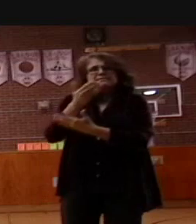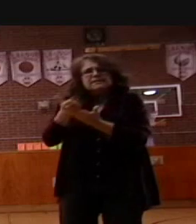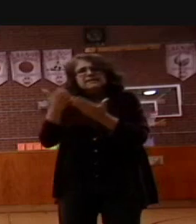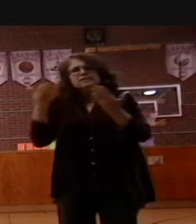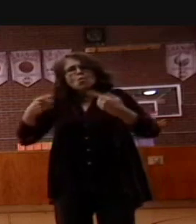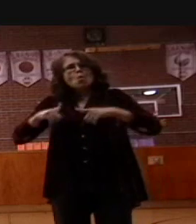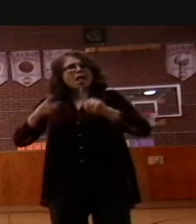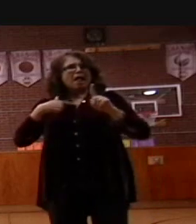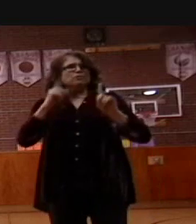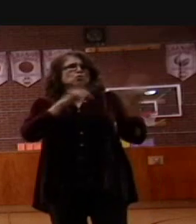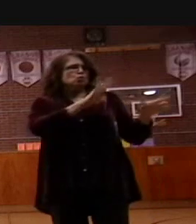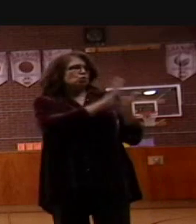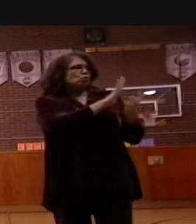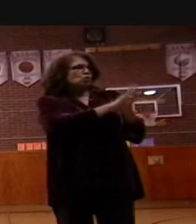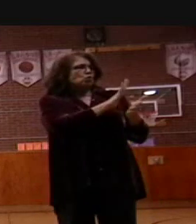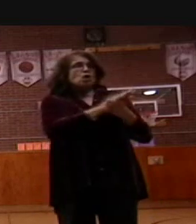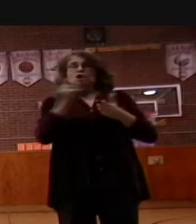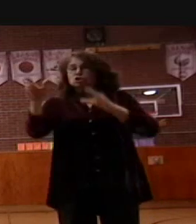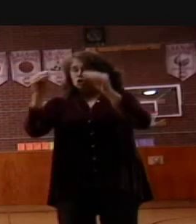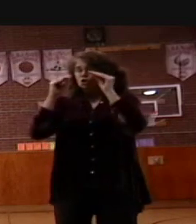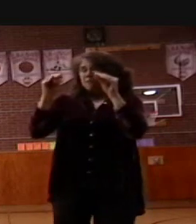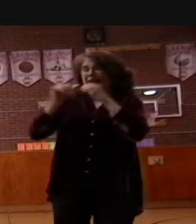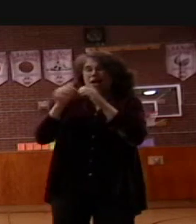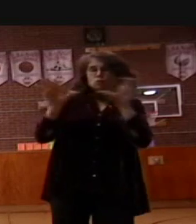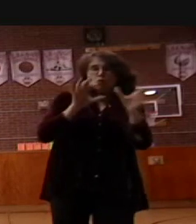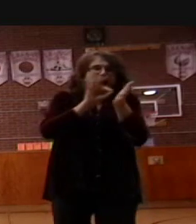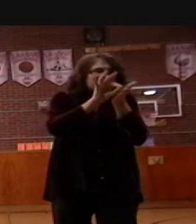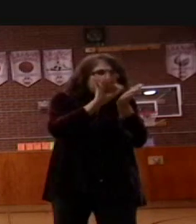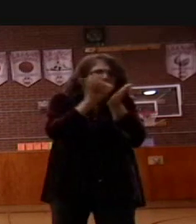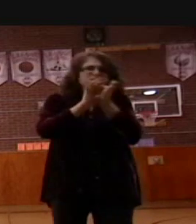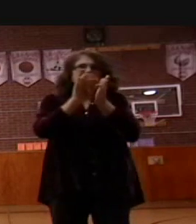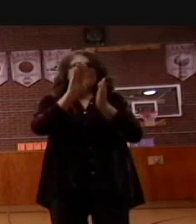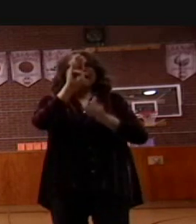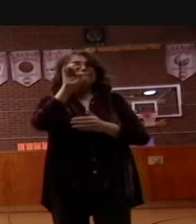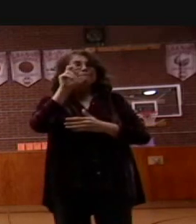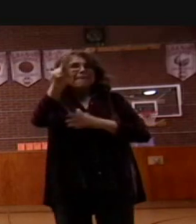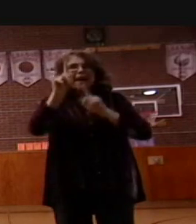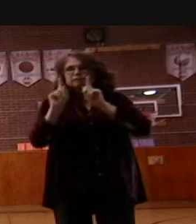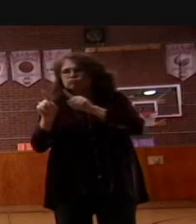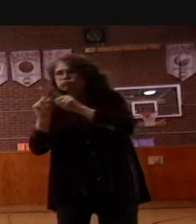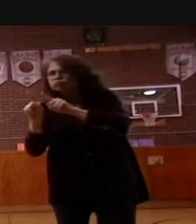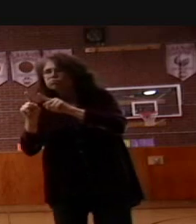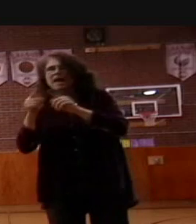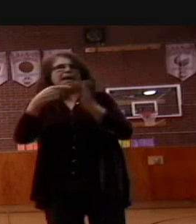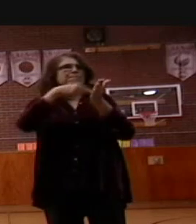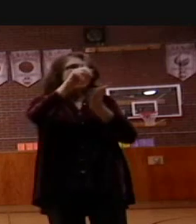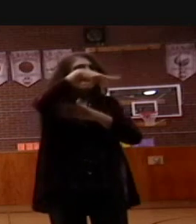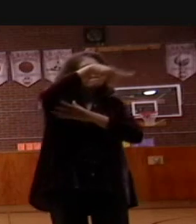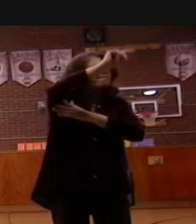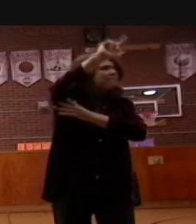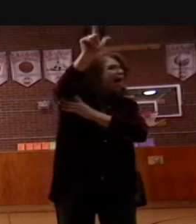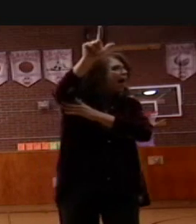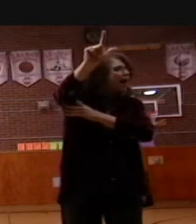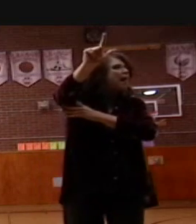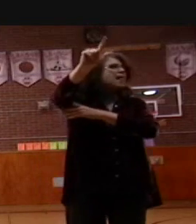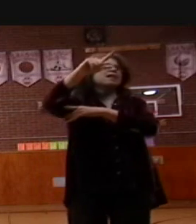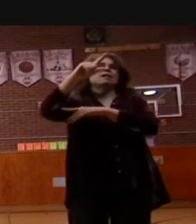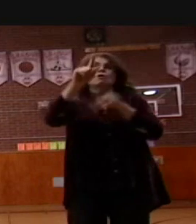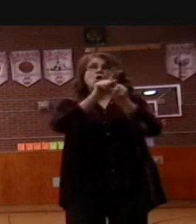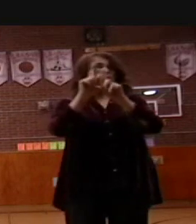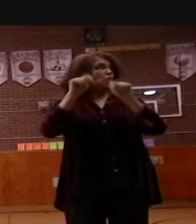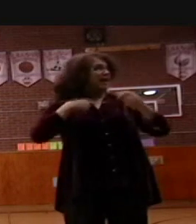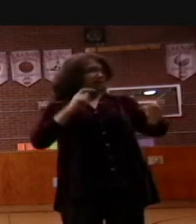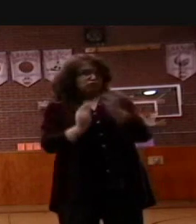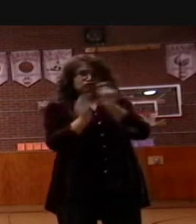She taught me how to do all of the accounting and banking and making PayPal transactions. I can also make changes to my